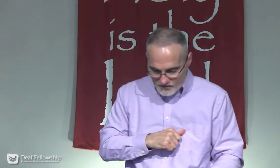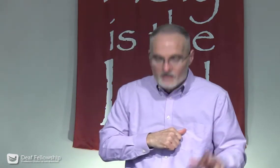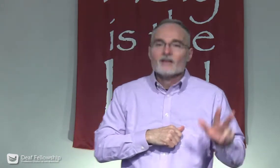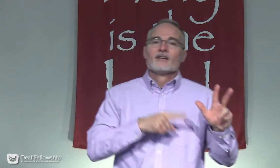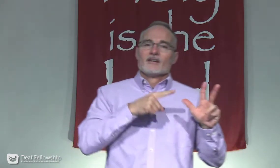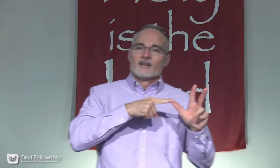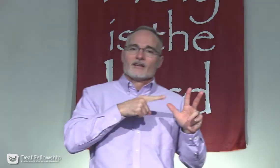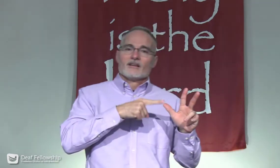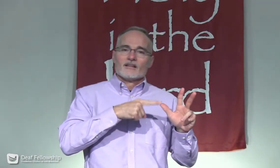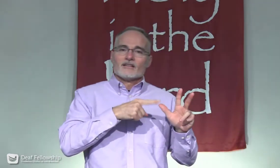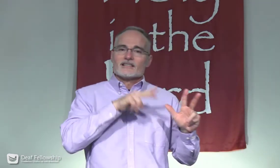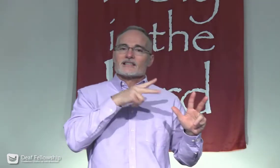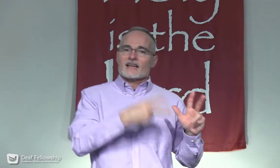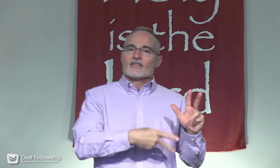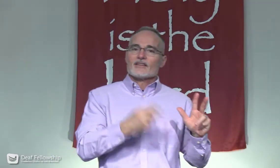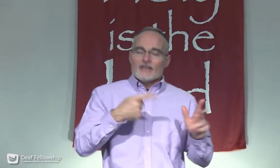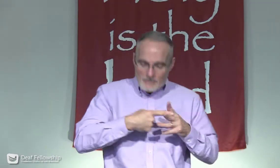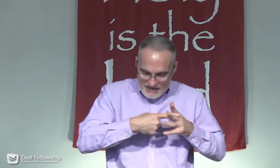We can't control ourselves.